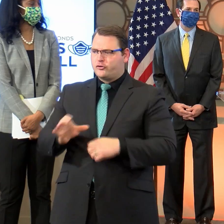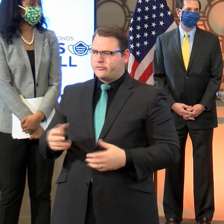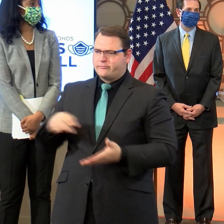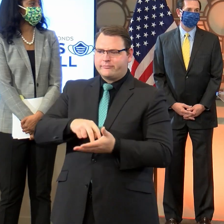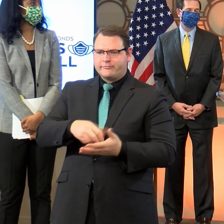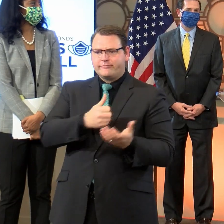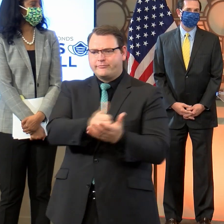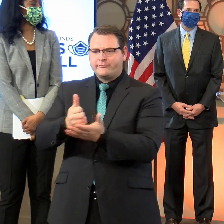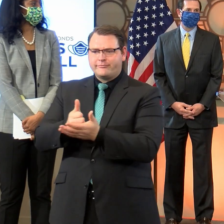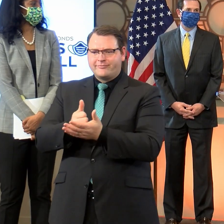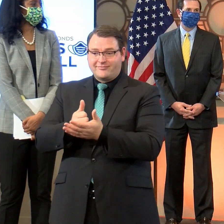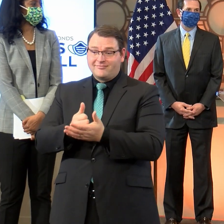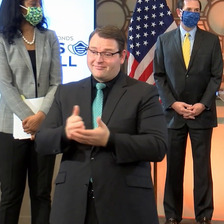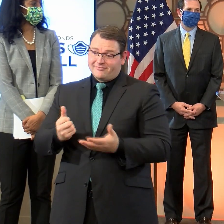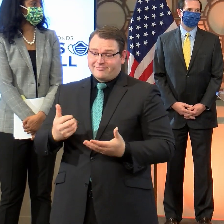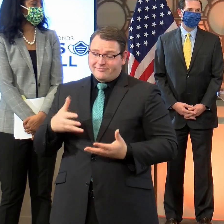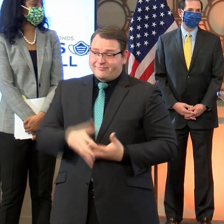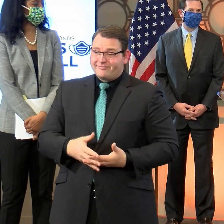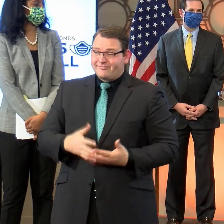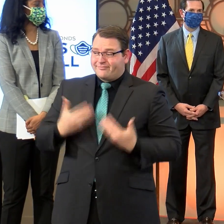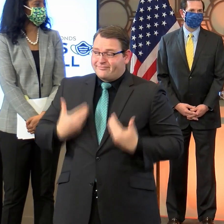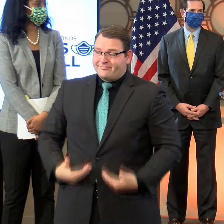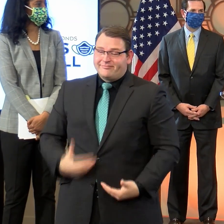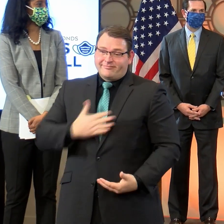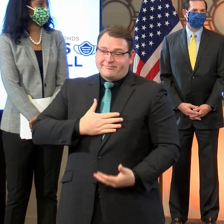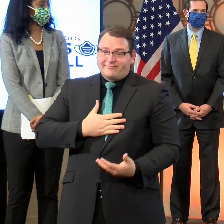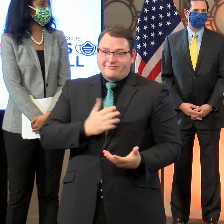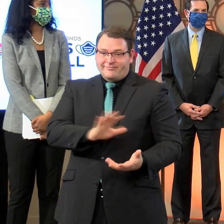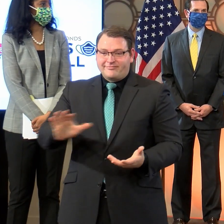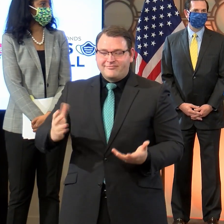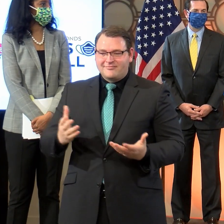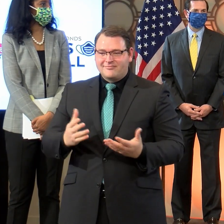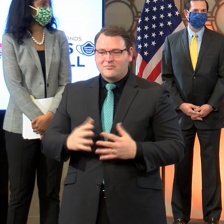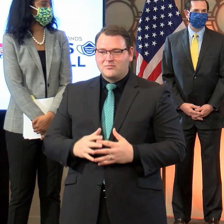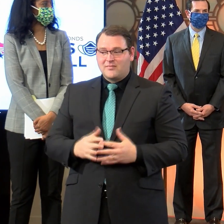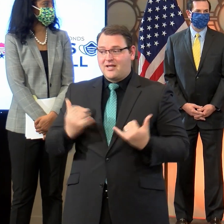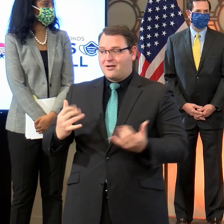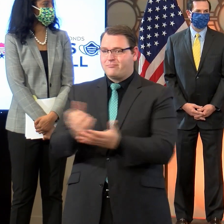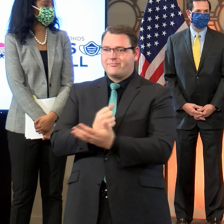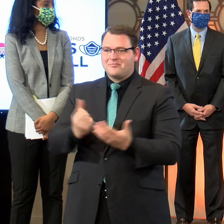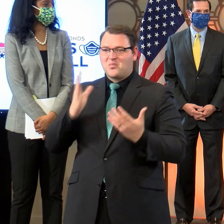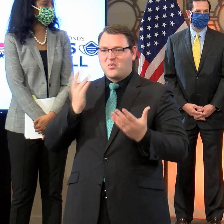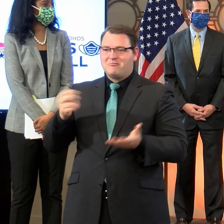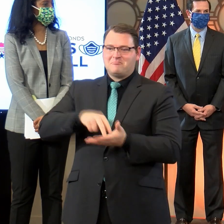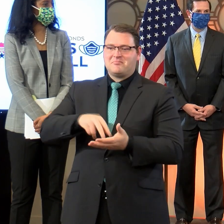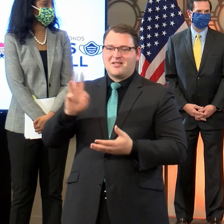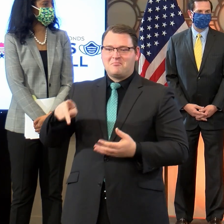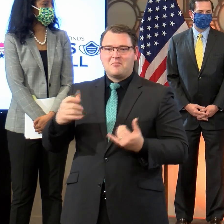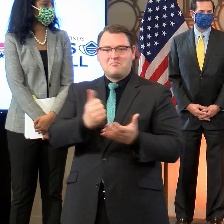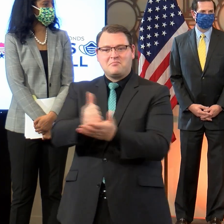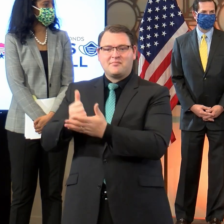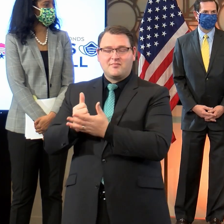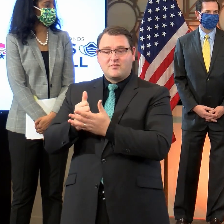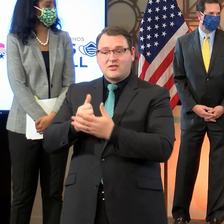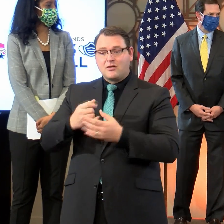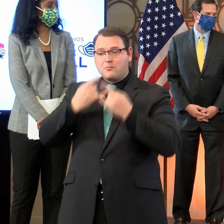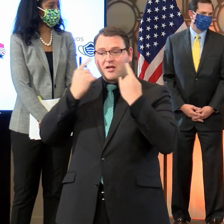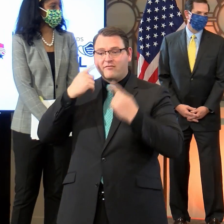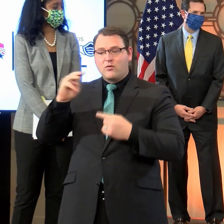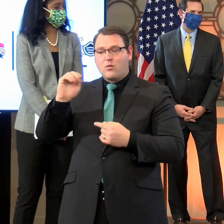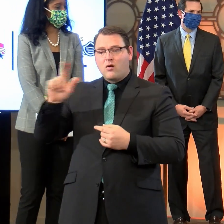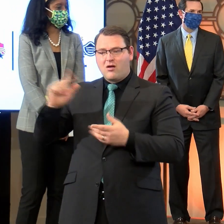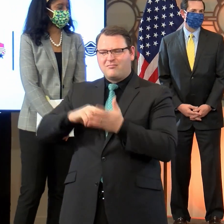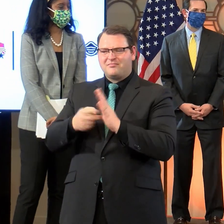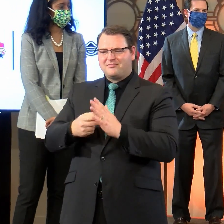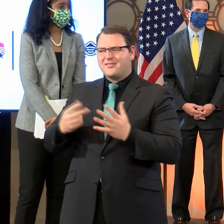part of our DNA. And so this is just another opportunity for them to step up. And so the Masks for All campaign is really just that, the opportunity for